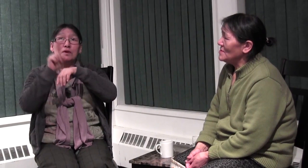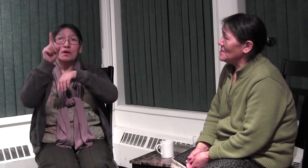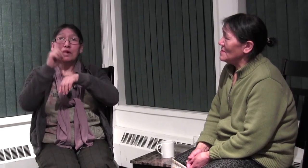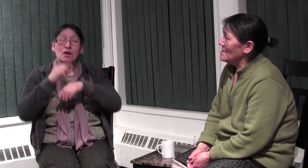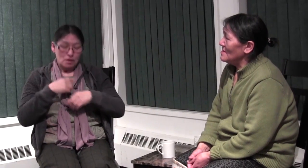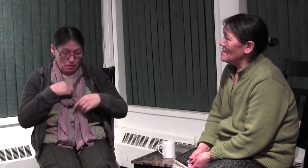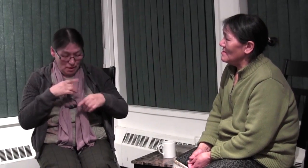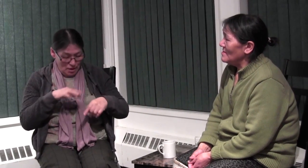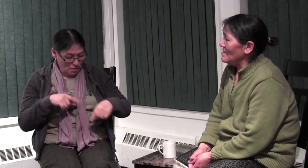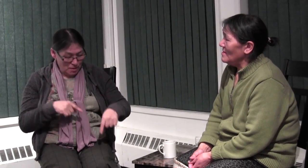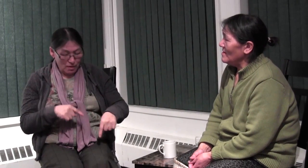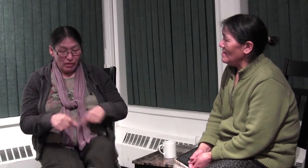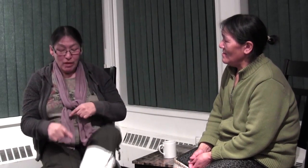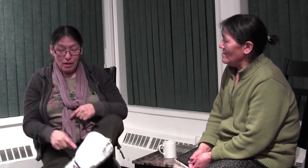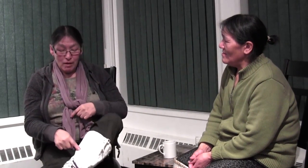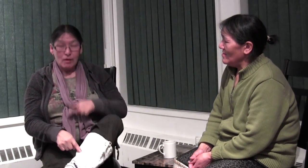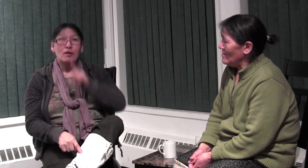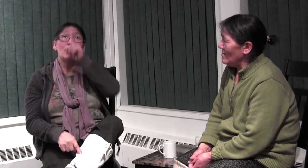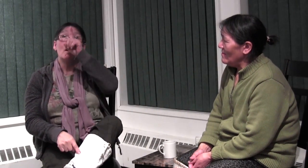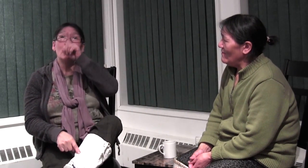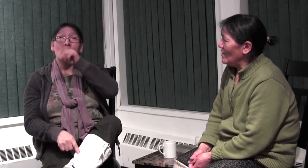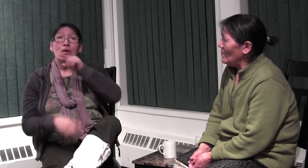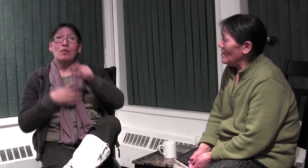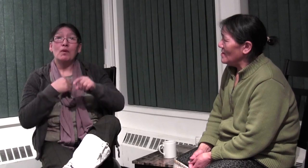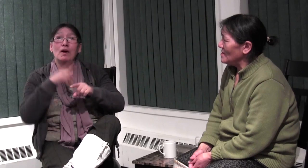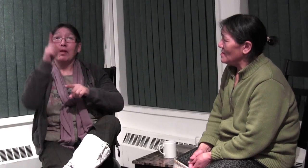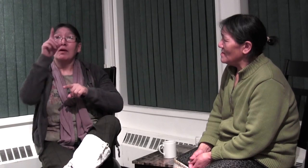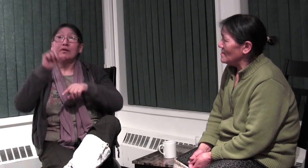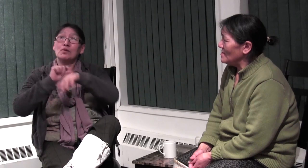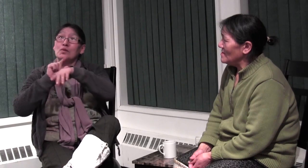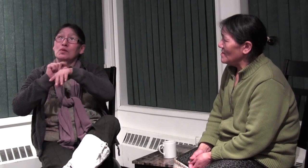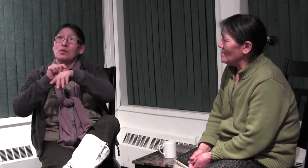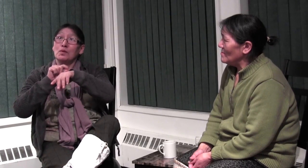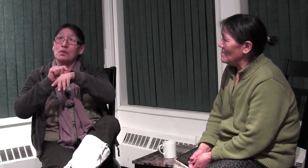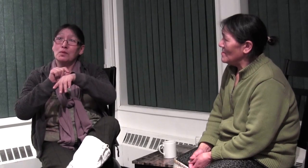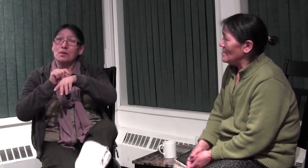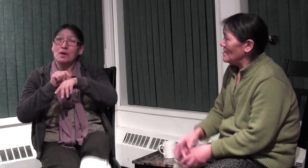Yeah. It was like, if I want to.